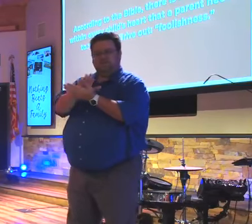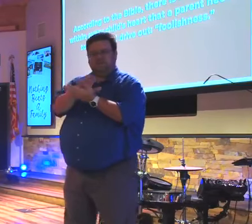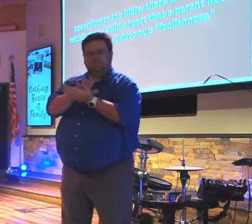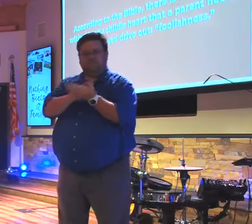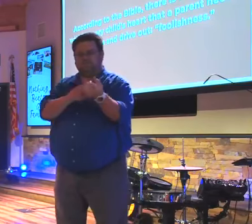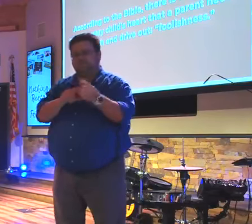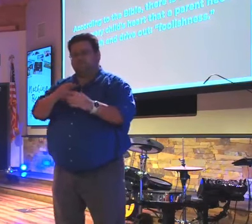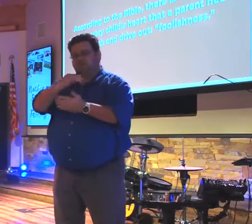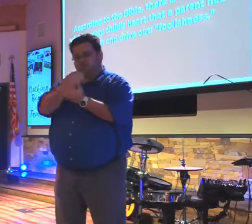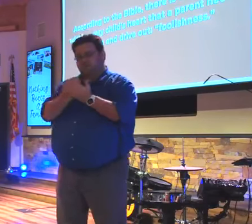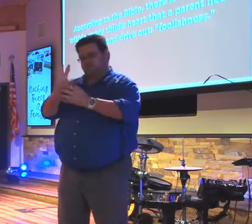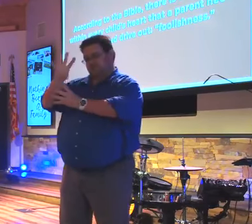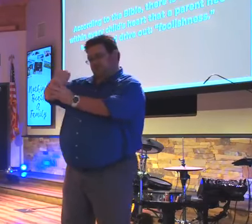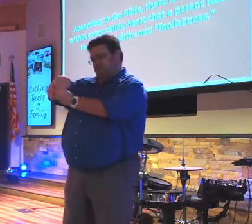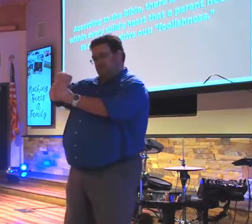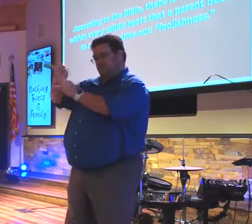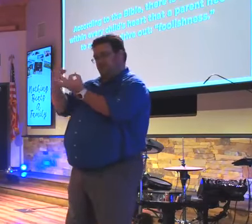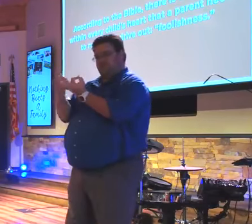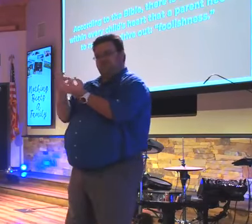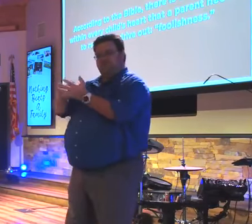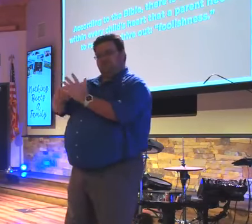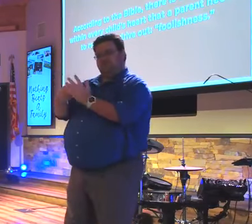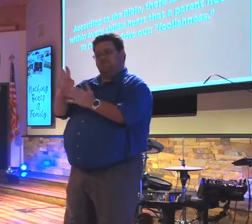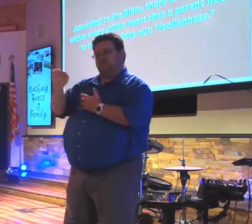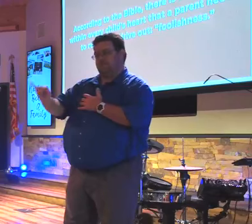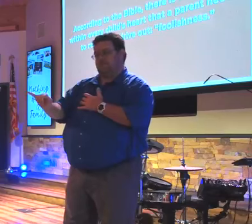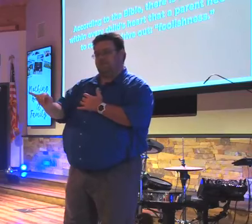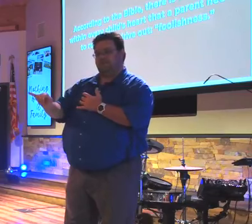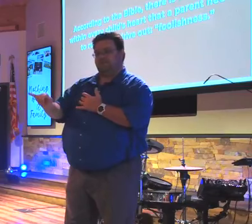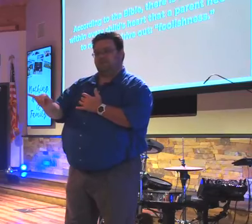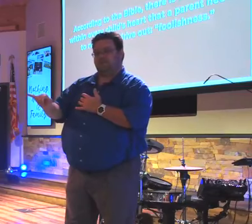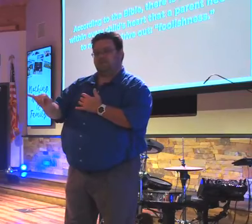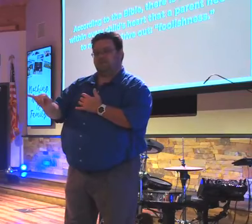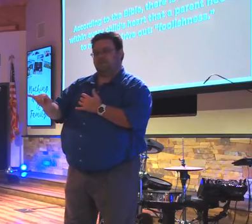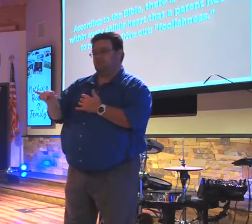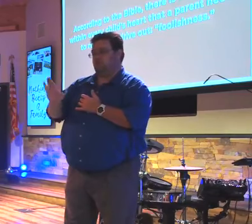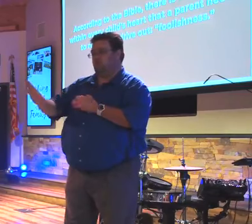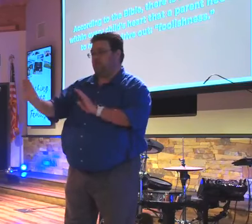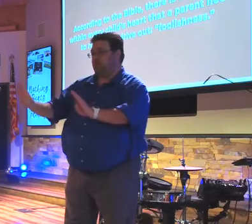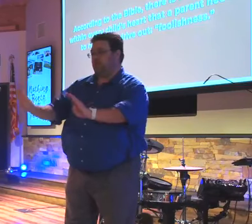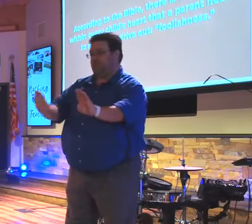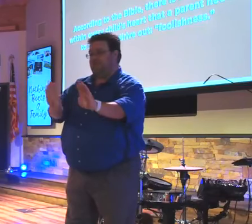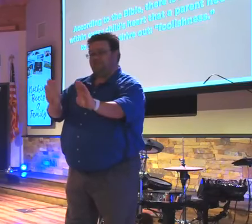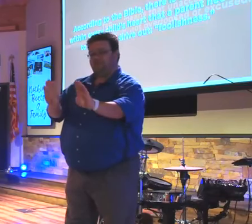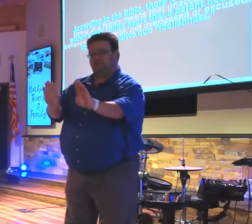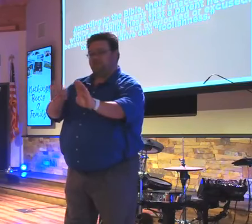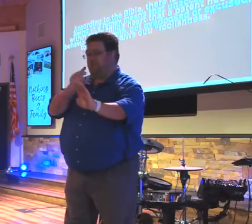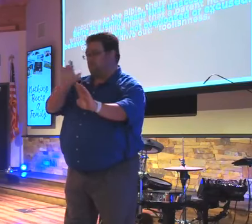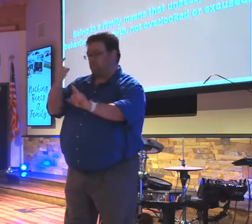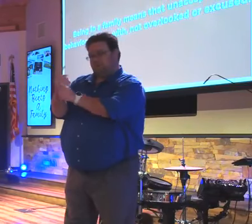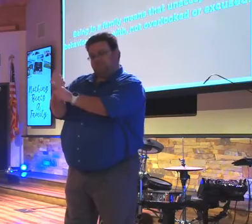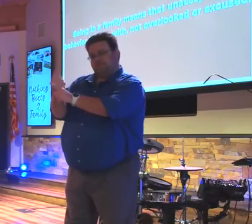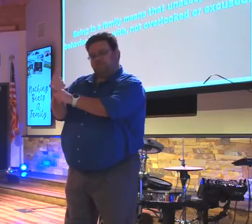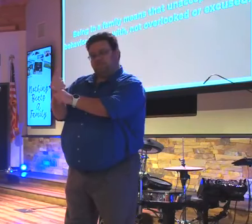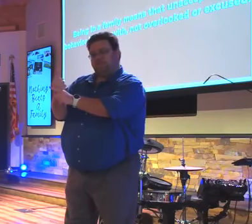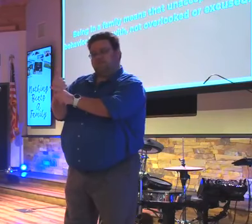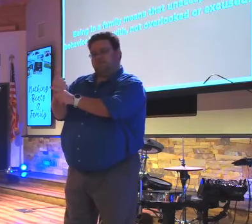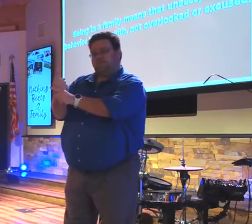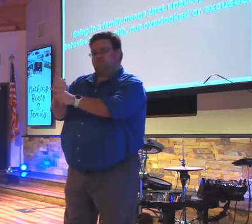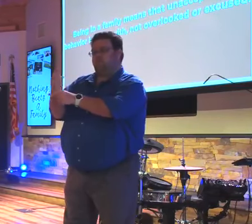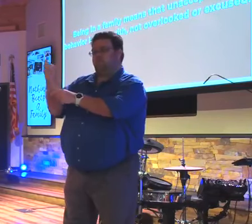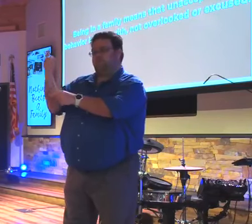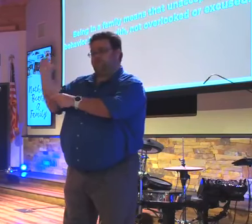part of being in a family, it means that unacceptable behavior is dealt with. It's